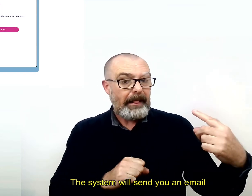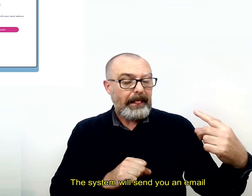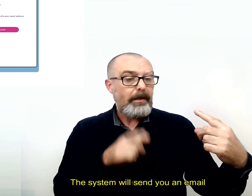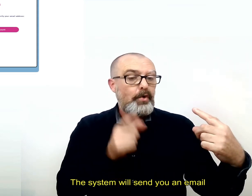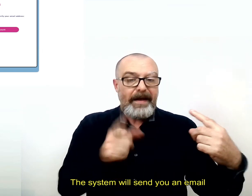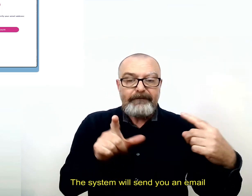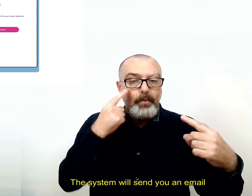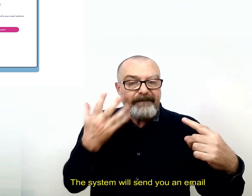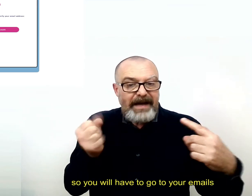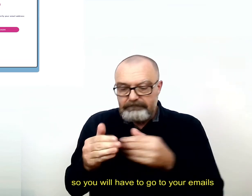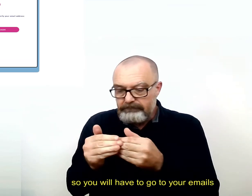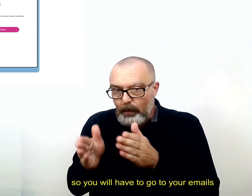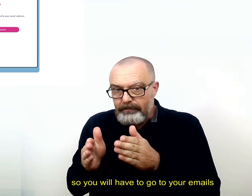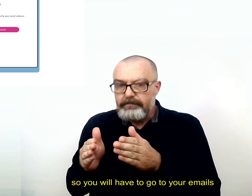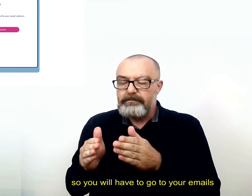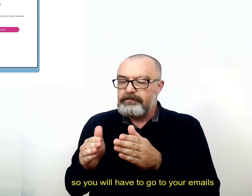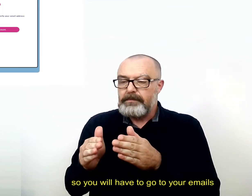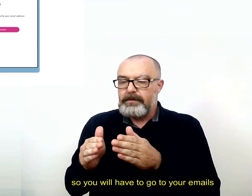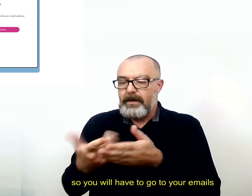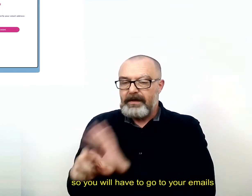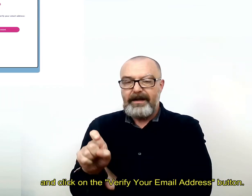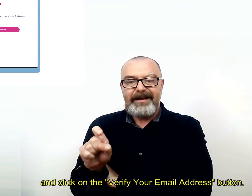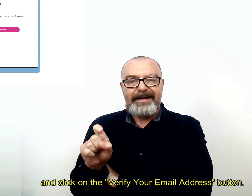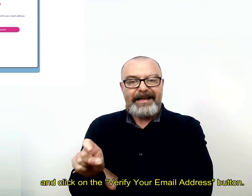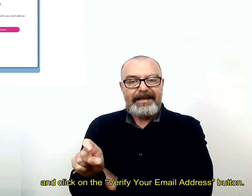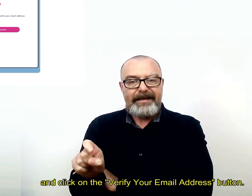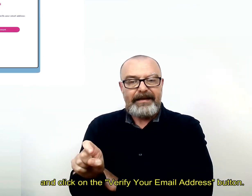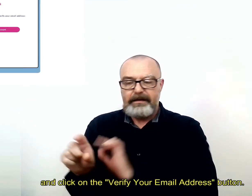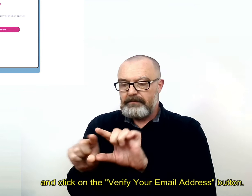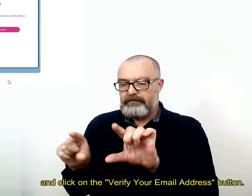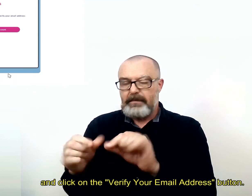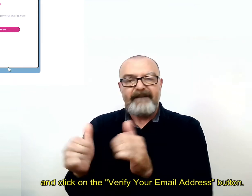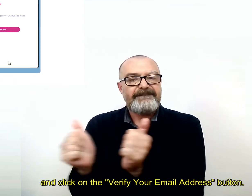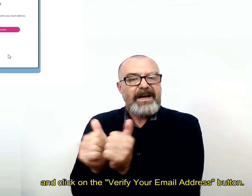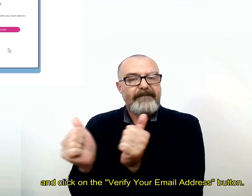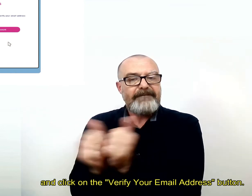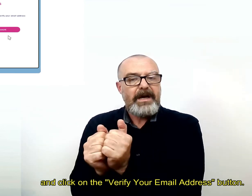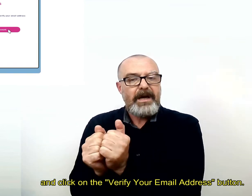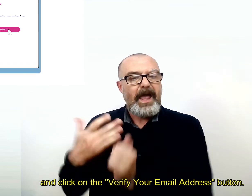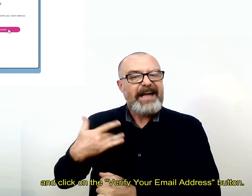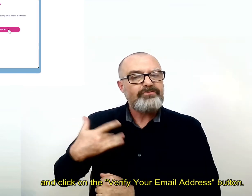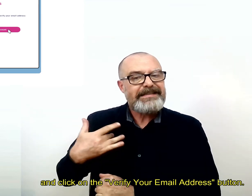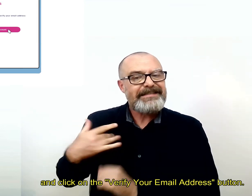The system will send you an email, so you'll have to go to your emails and click on the Verify Your Email Address button.